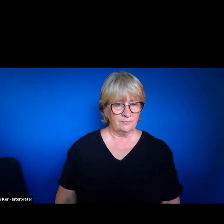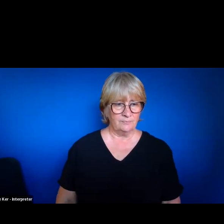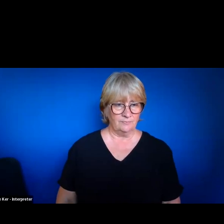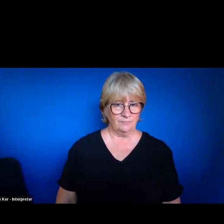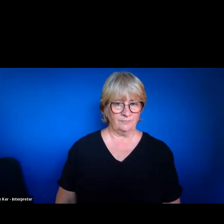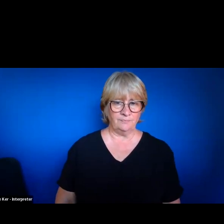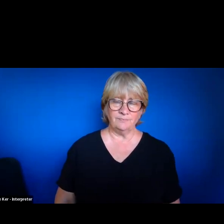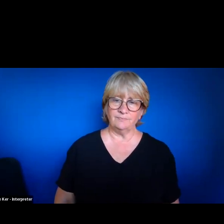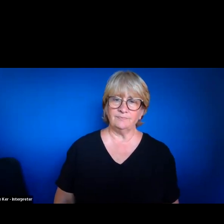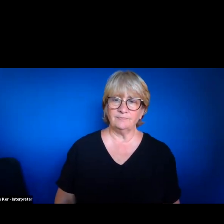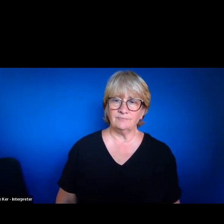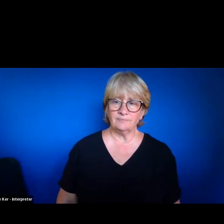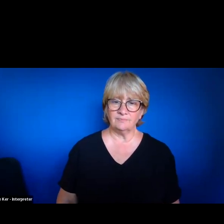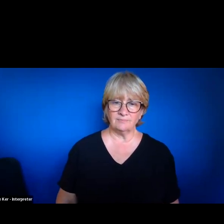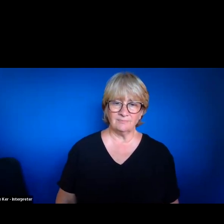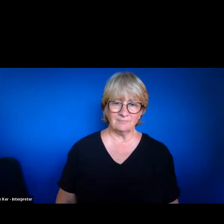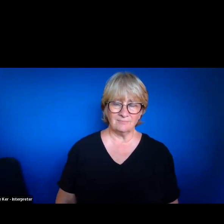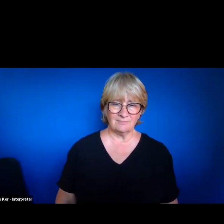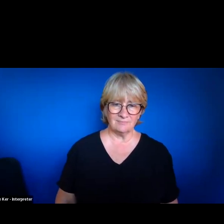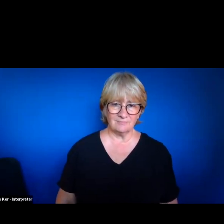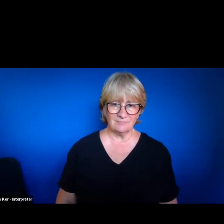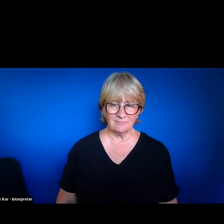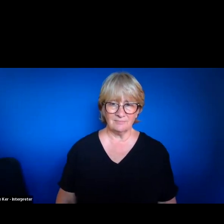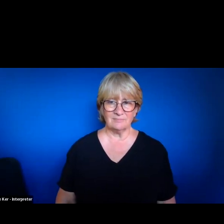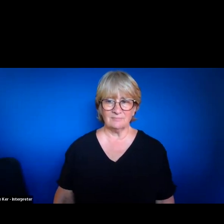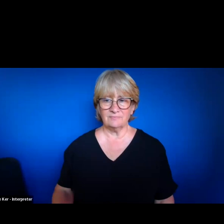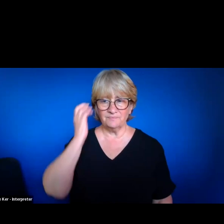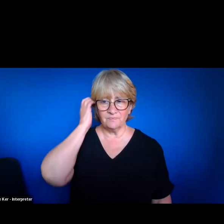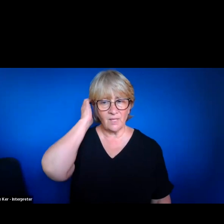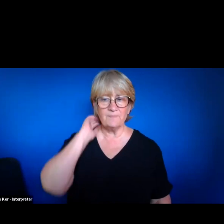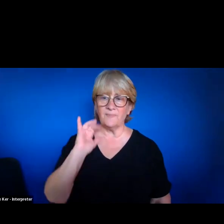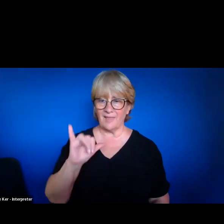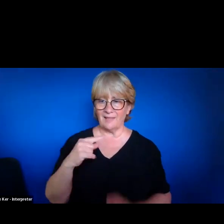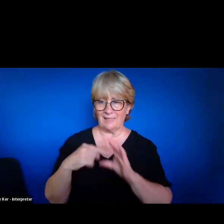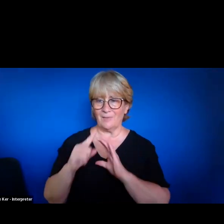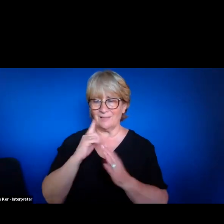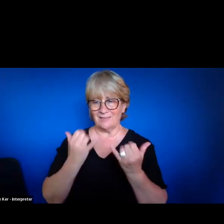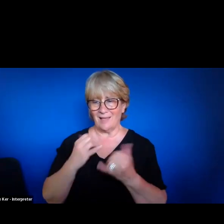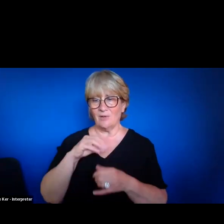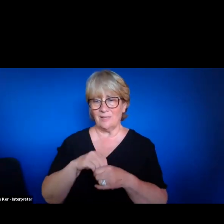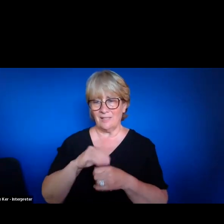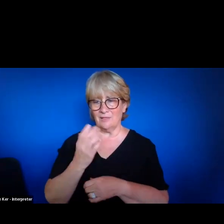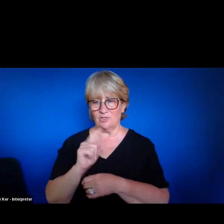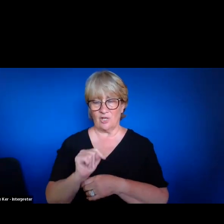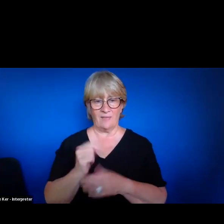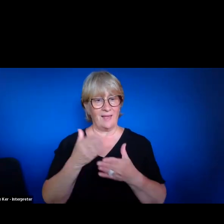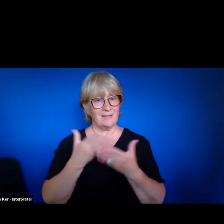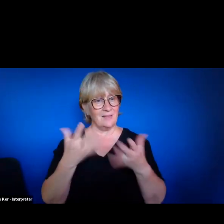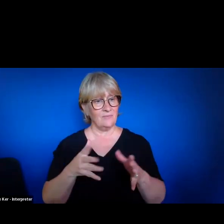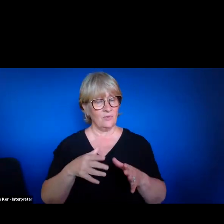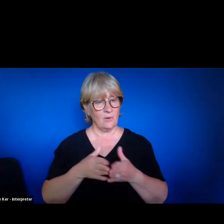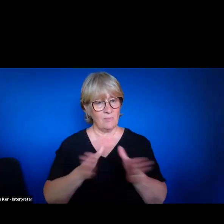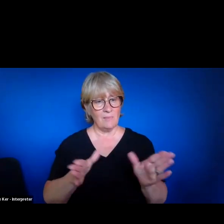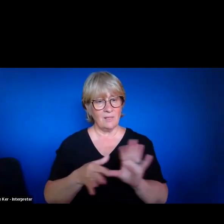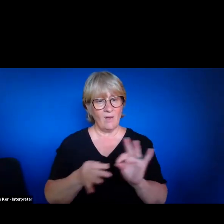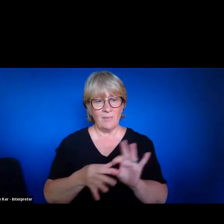all of your comments down. Okay, that email is in the chat. All right, that is it for our public comment today. I have not received